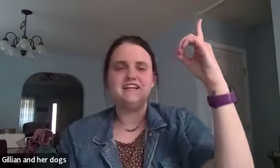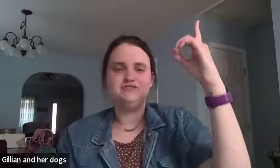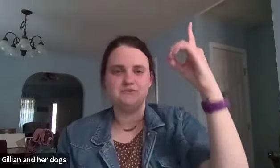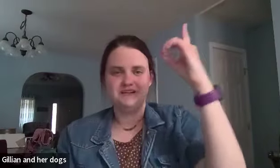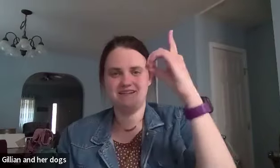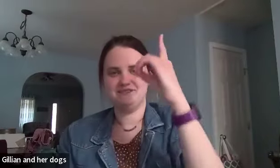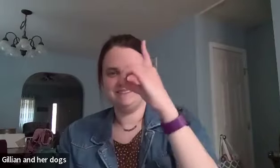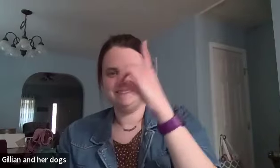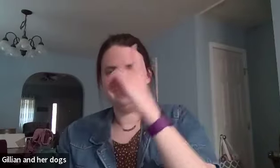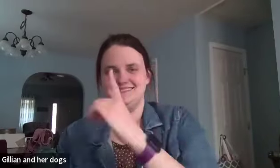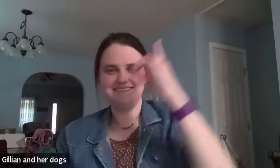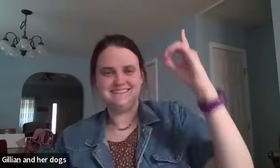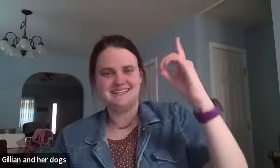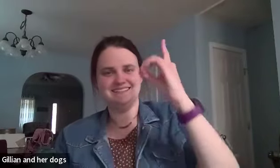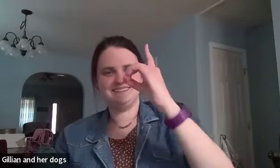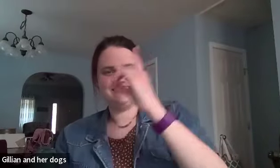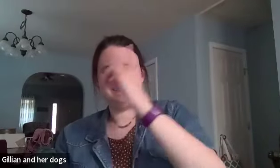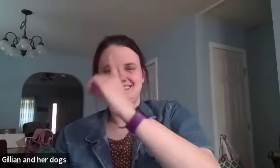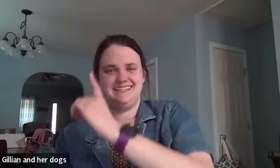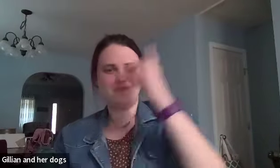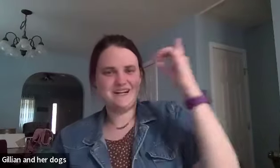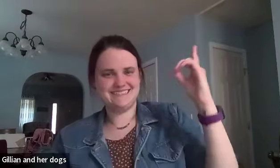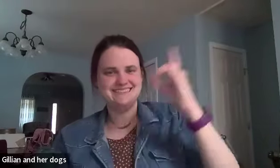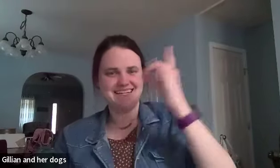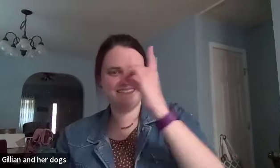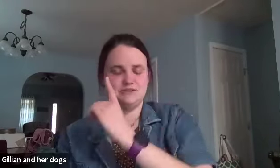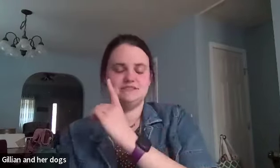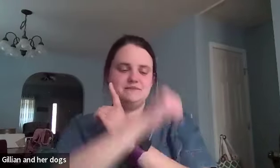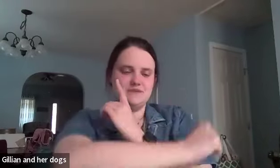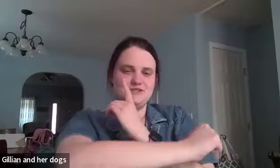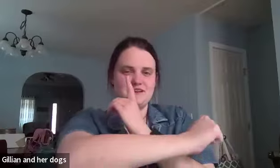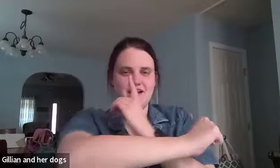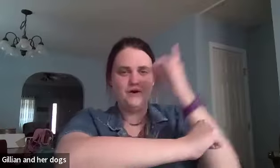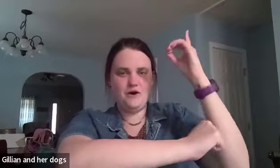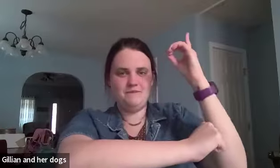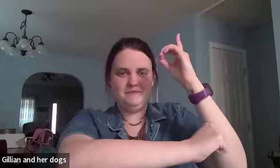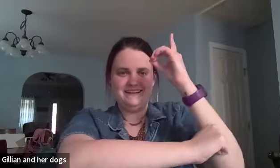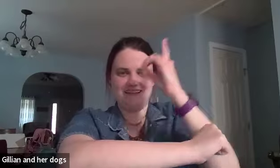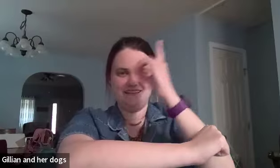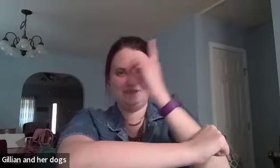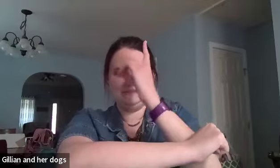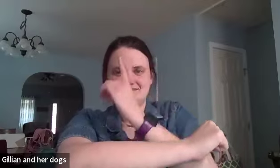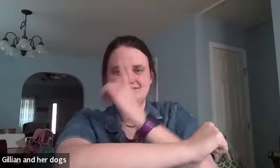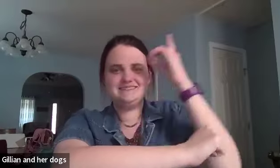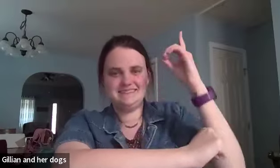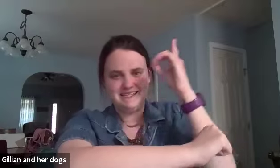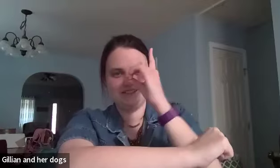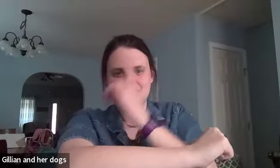and you go dinosaur. Dinosaur. Like it's walking. Dinosaur. Sometimes you can add the arm and be like dinosaur.